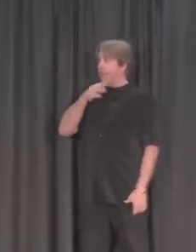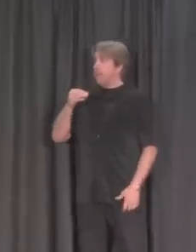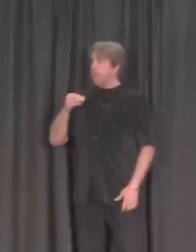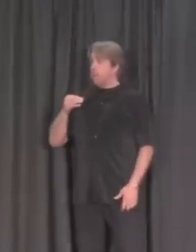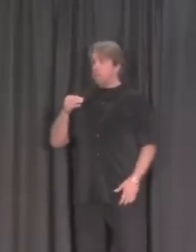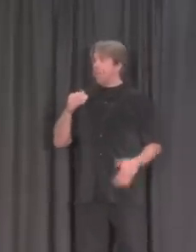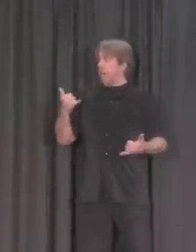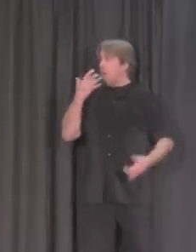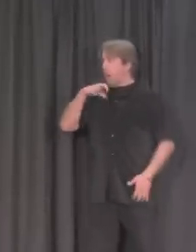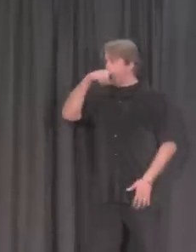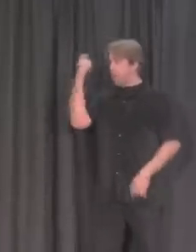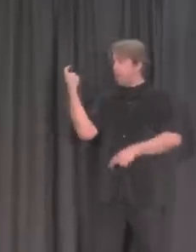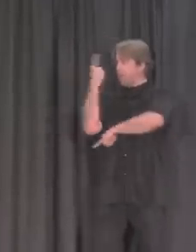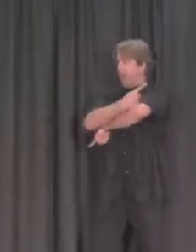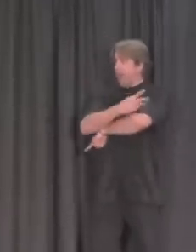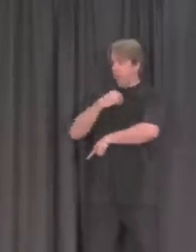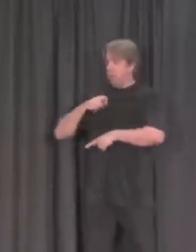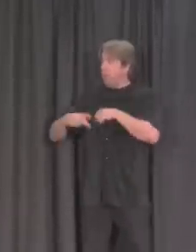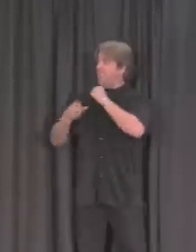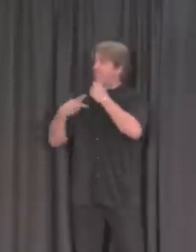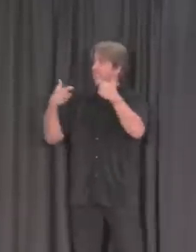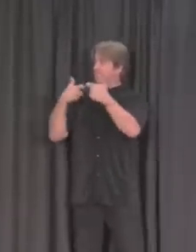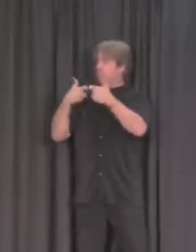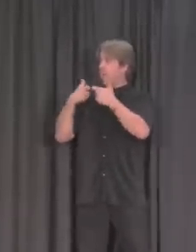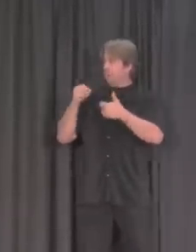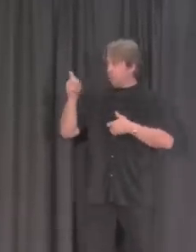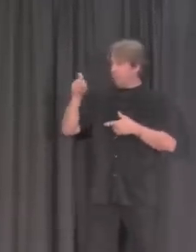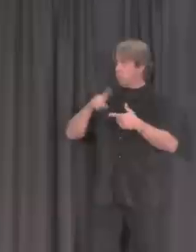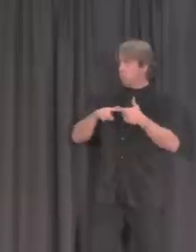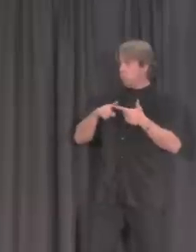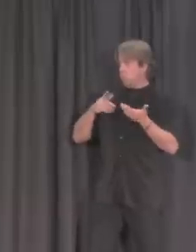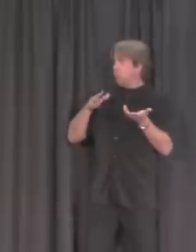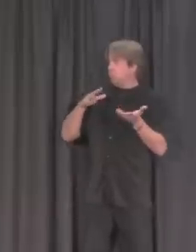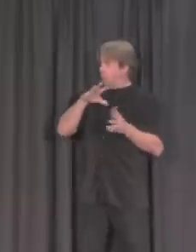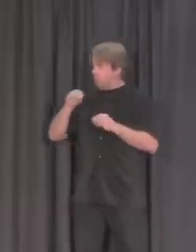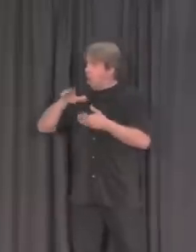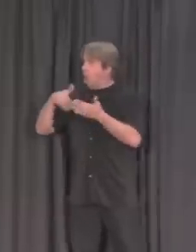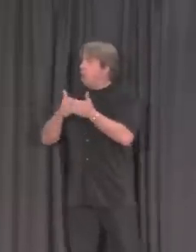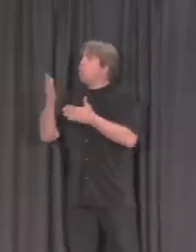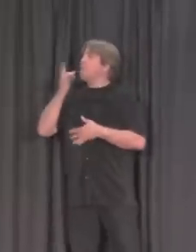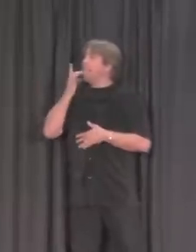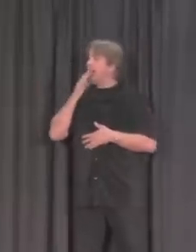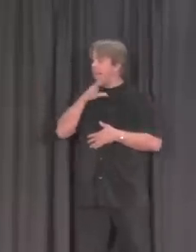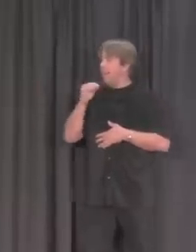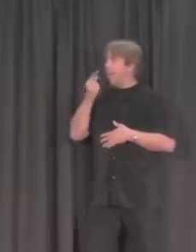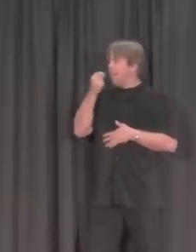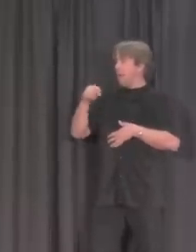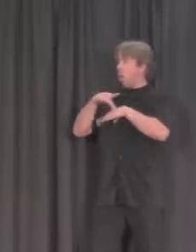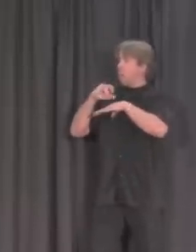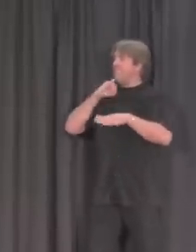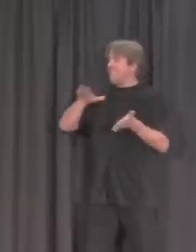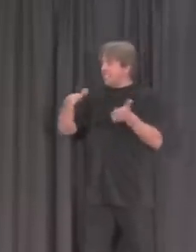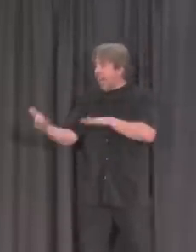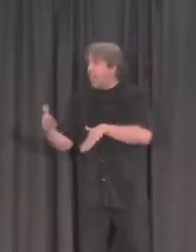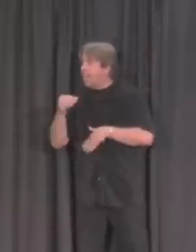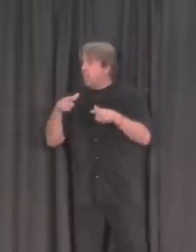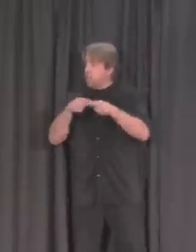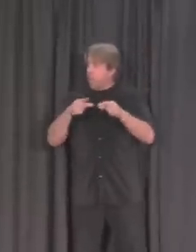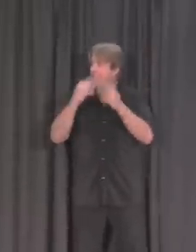company. Said, hello, it's a hot summer day, we have to save electricity, so turn off all the lights in the house, the earth is